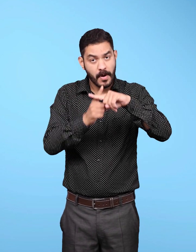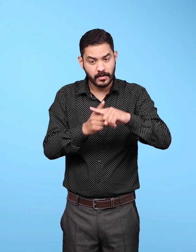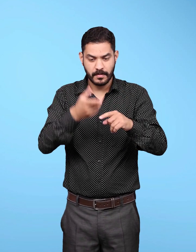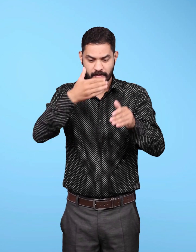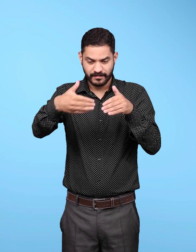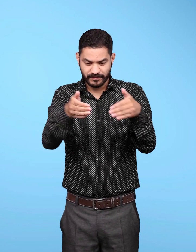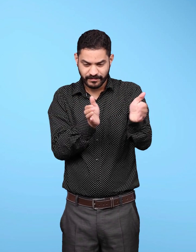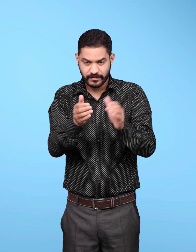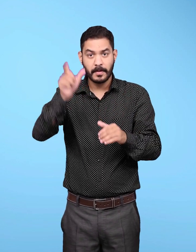potter,